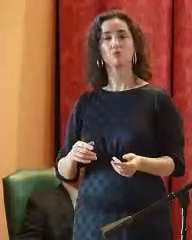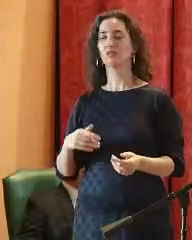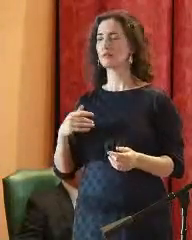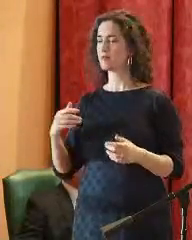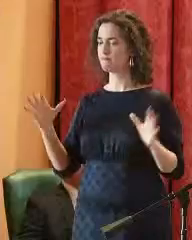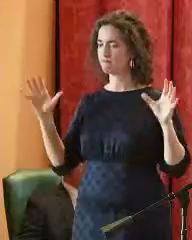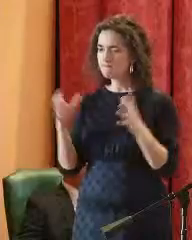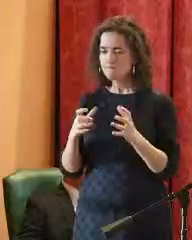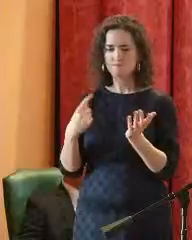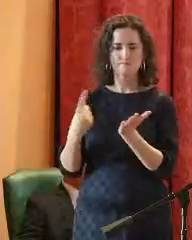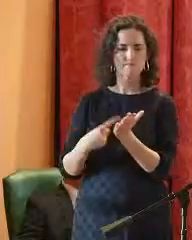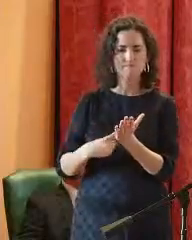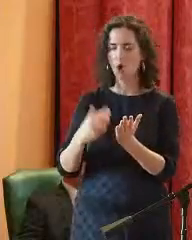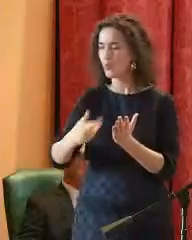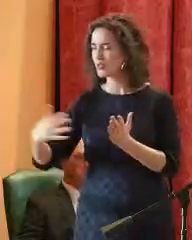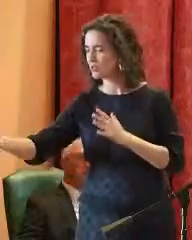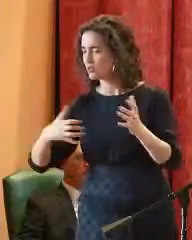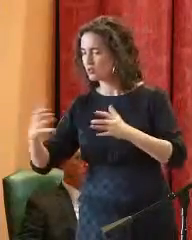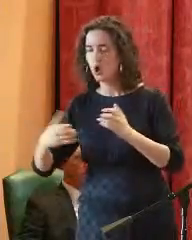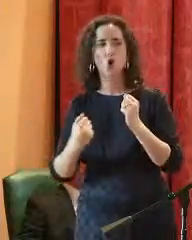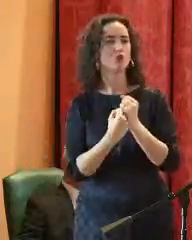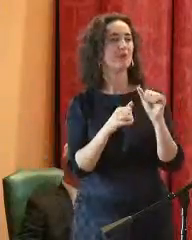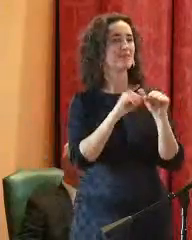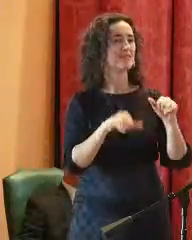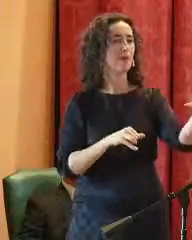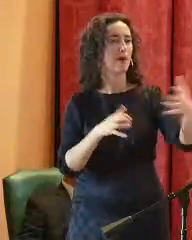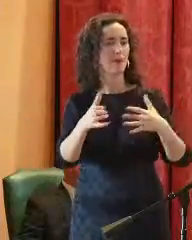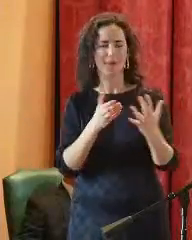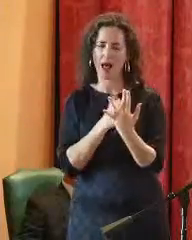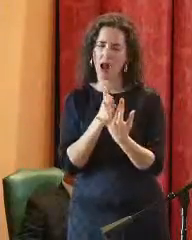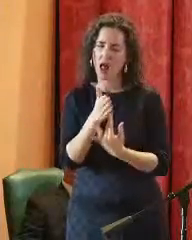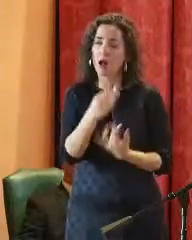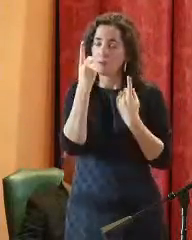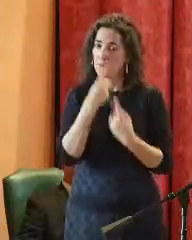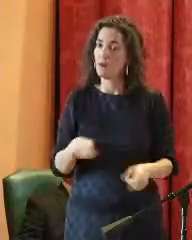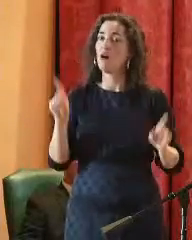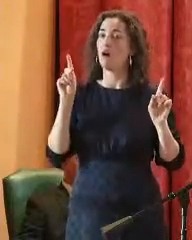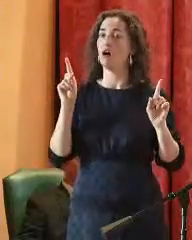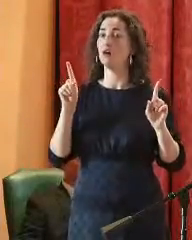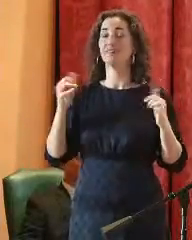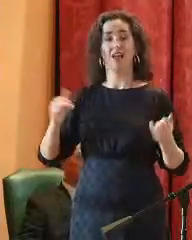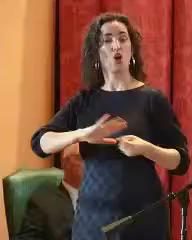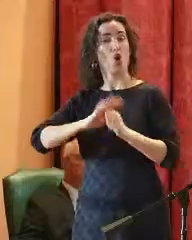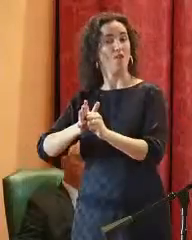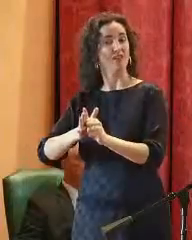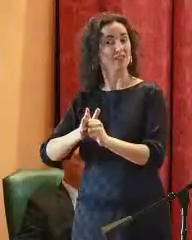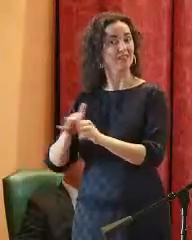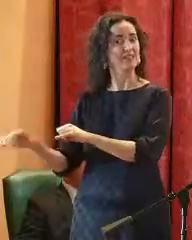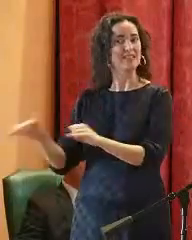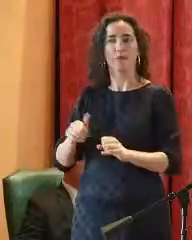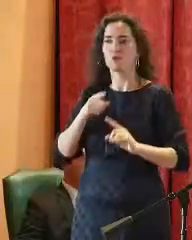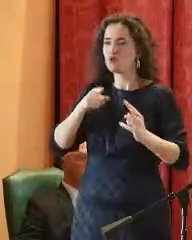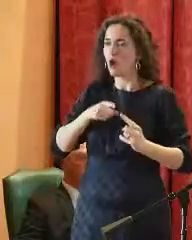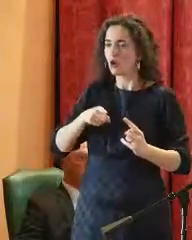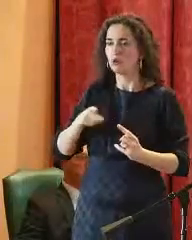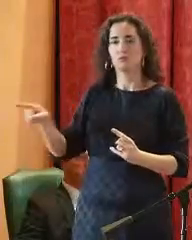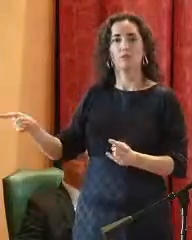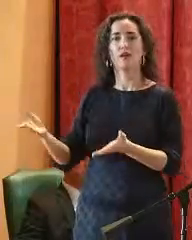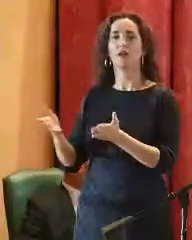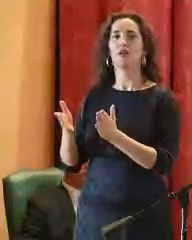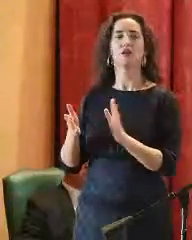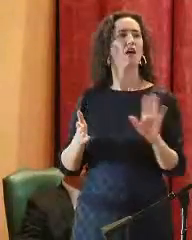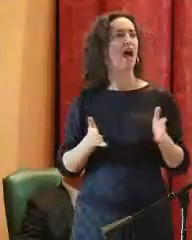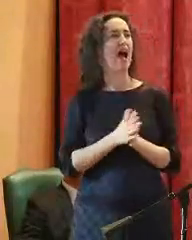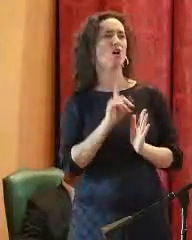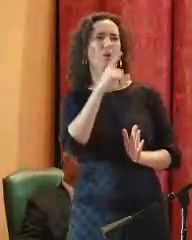their resources, they gathered their support systems, they powered through. They're navigating this pandemic just like all of us in this room. They never asked for removal